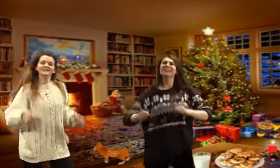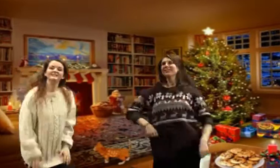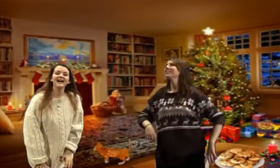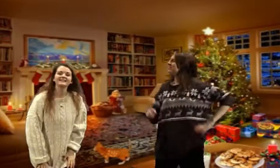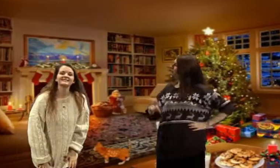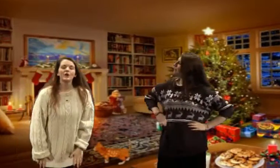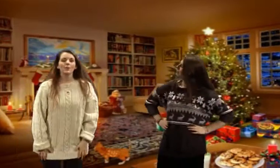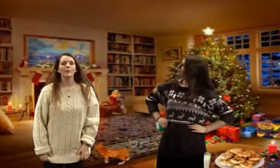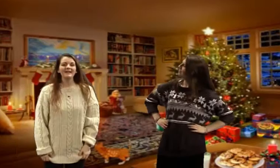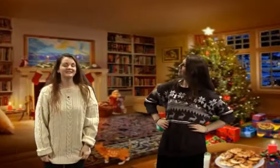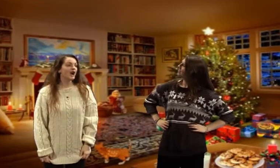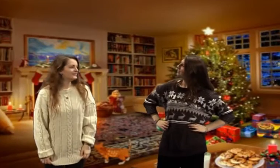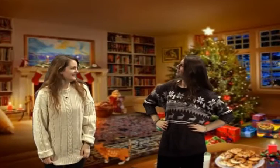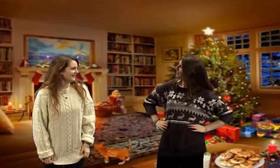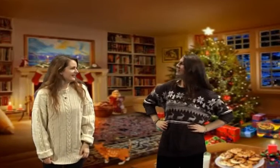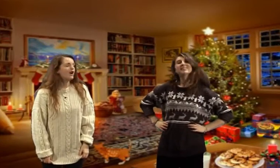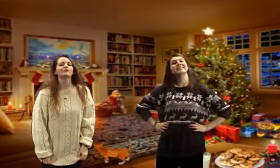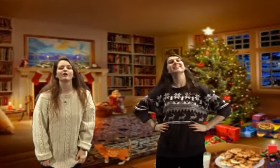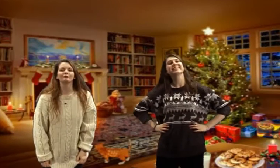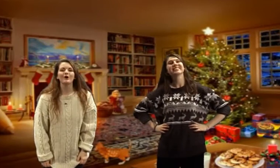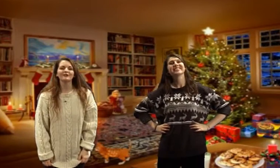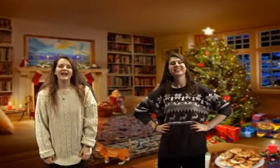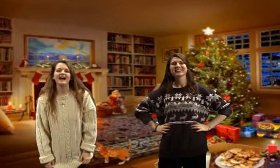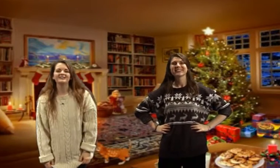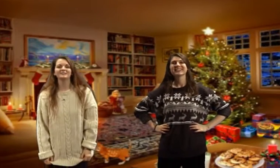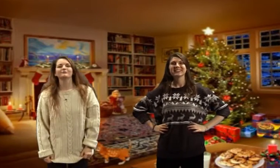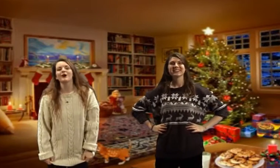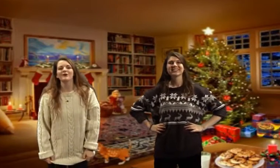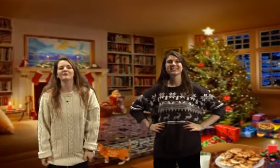Yes, we're dancing the rock and roll.